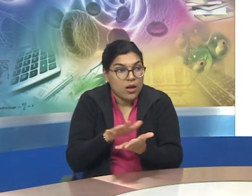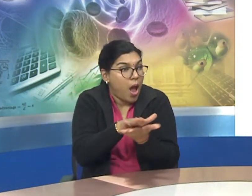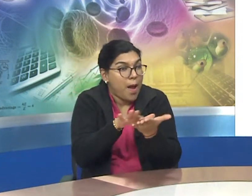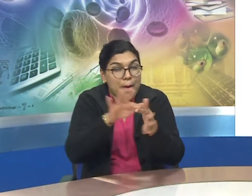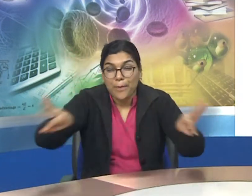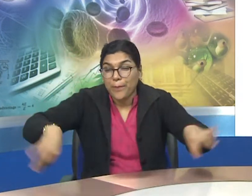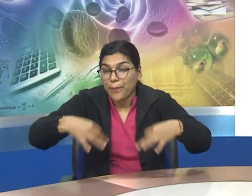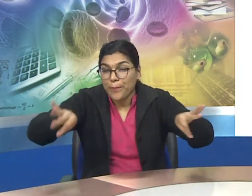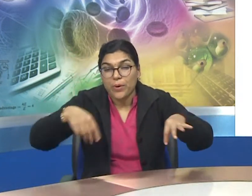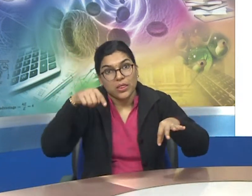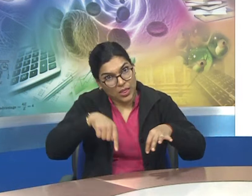There are